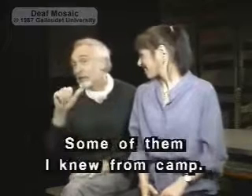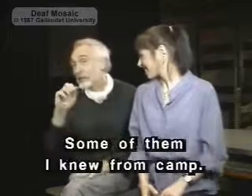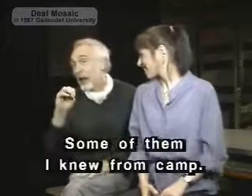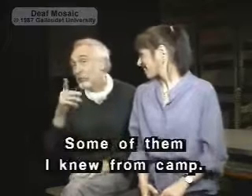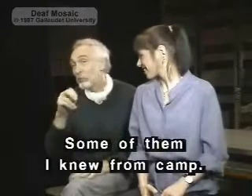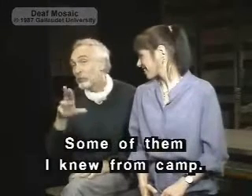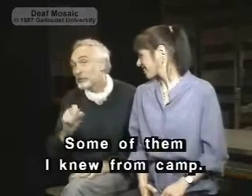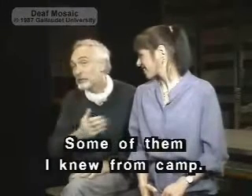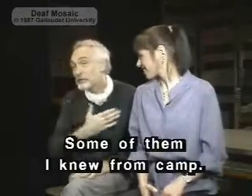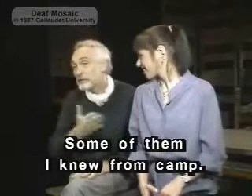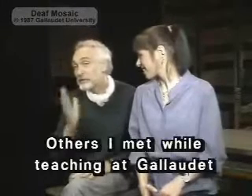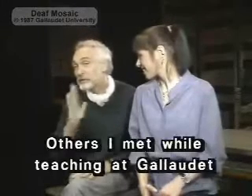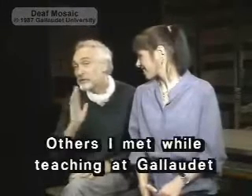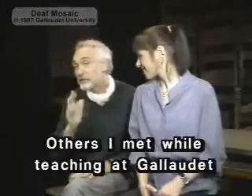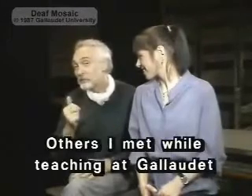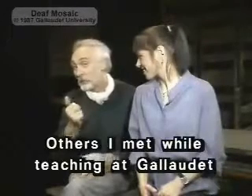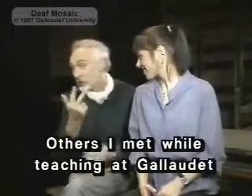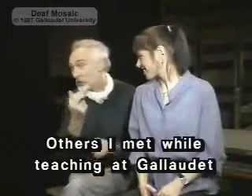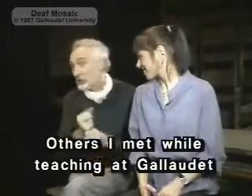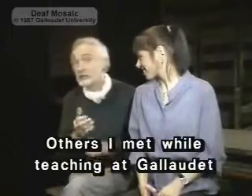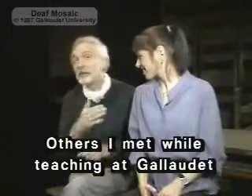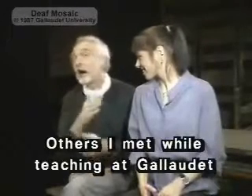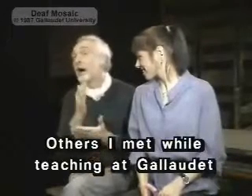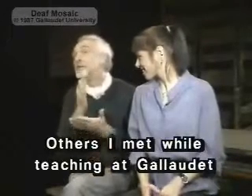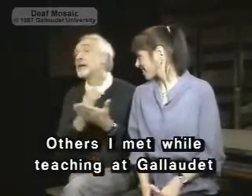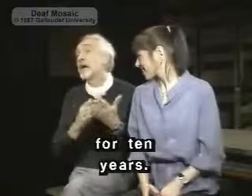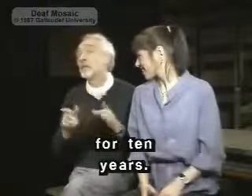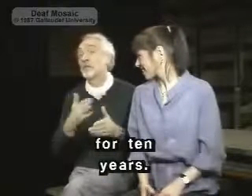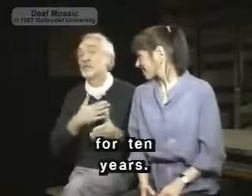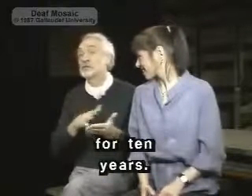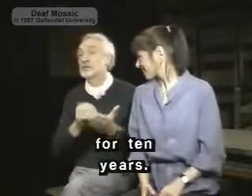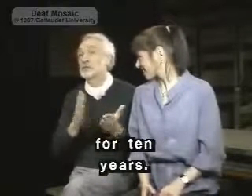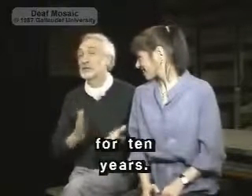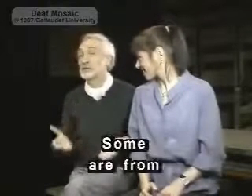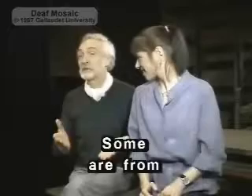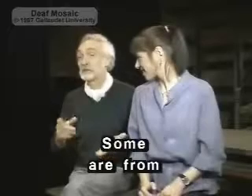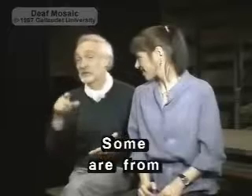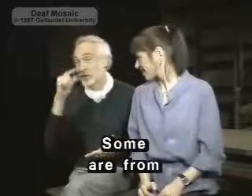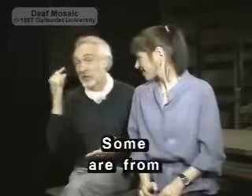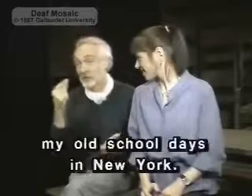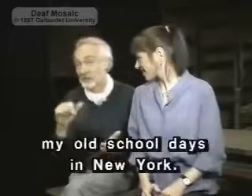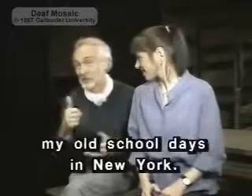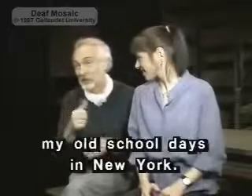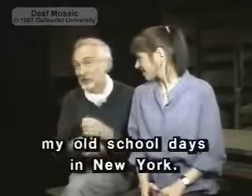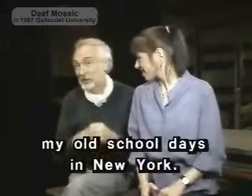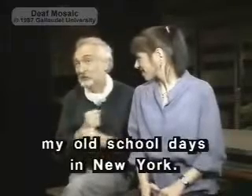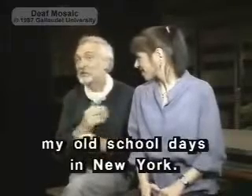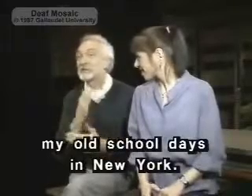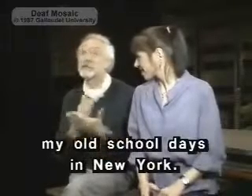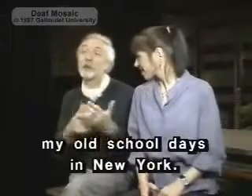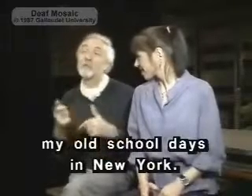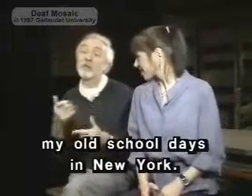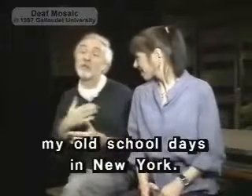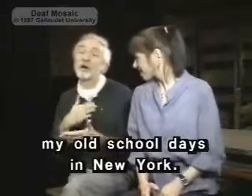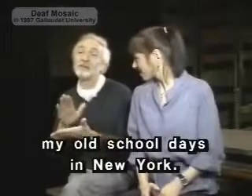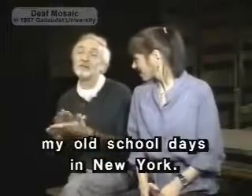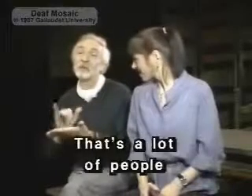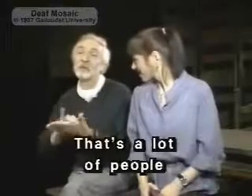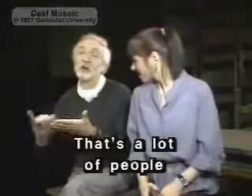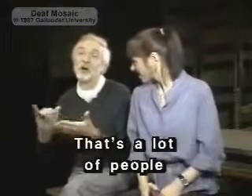from camp, others I met while teaching at God's birth for 10 years, and some of them are old school boys in Newark. That's a lot of people over